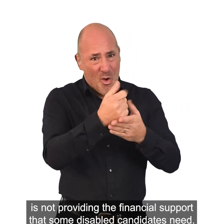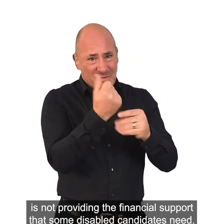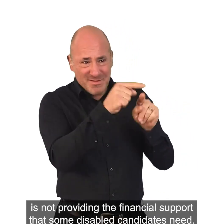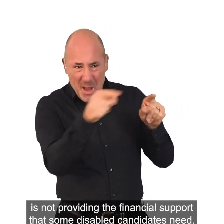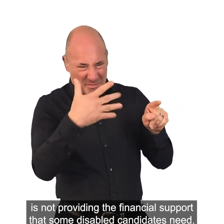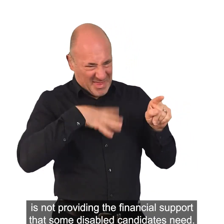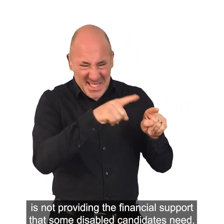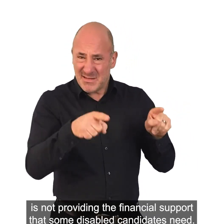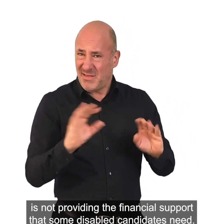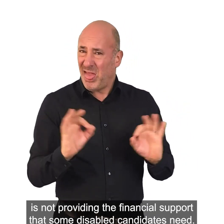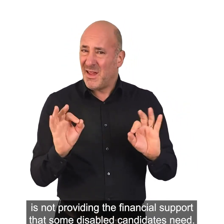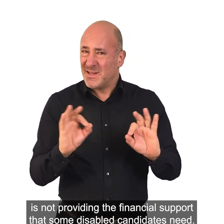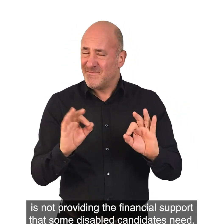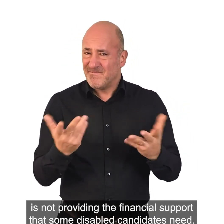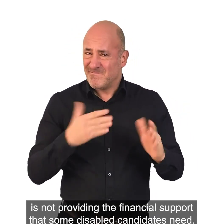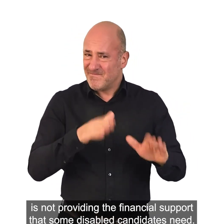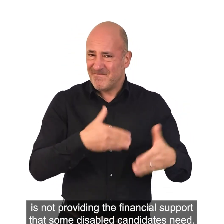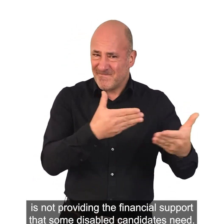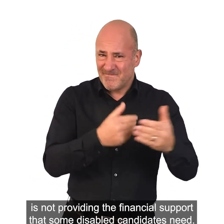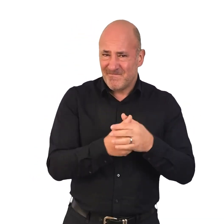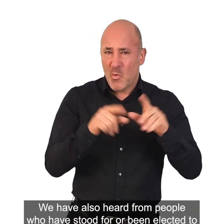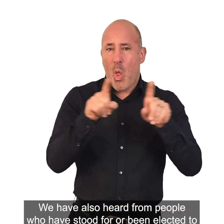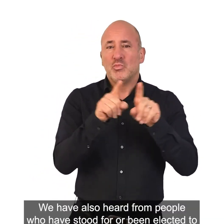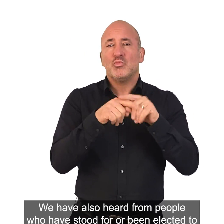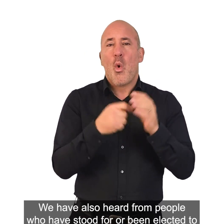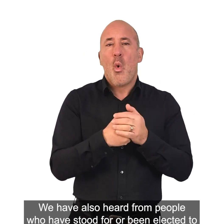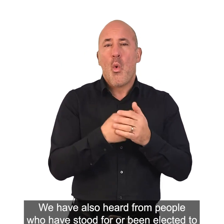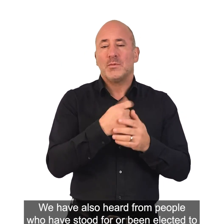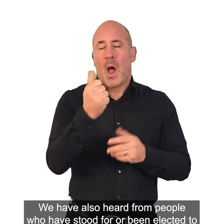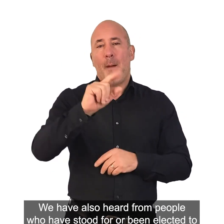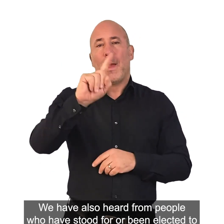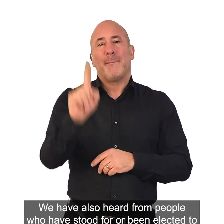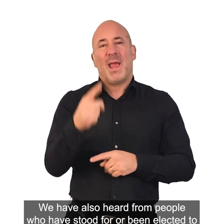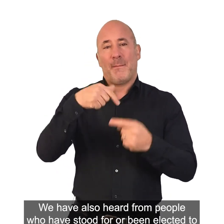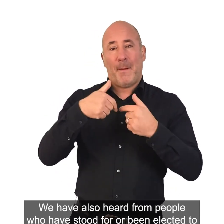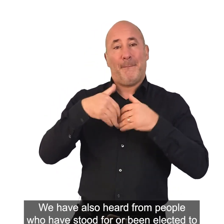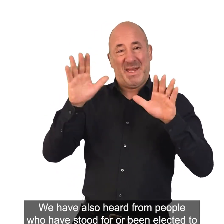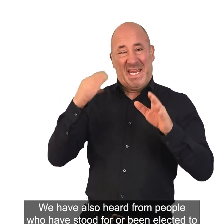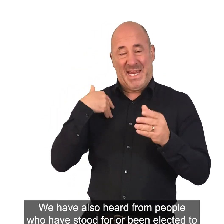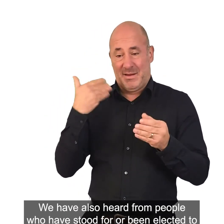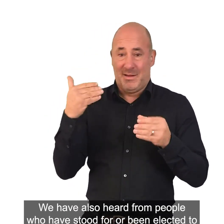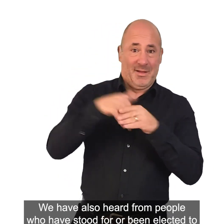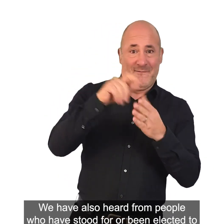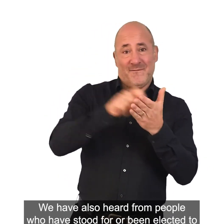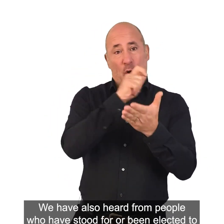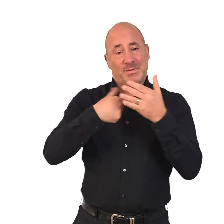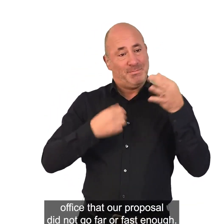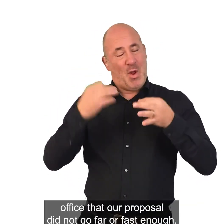that some disabled candidates need. We've also heard from people who have stood for or been elected to office that